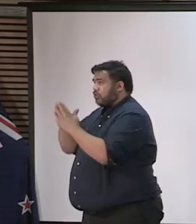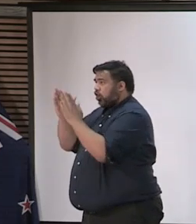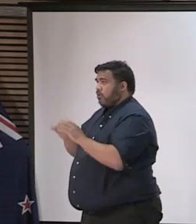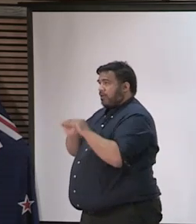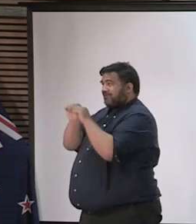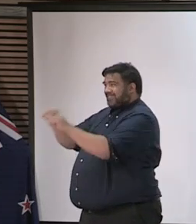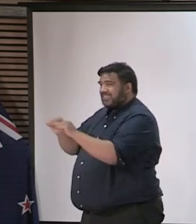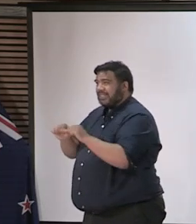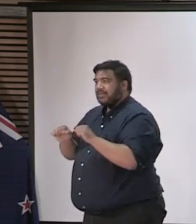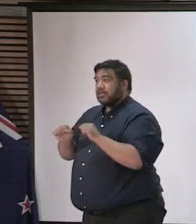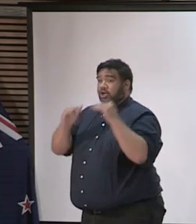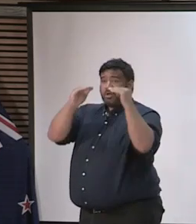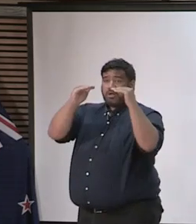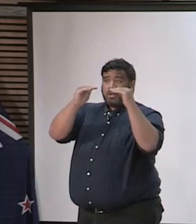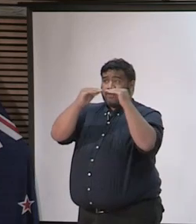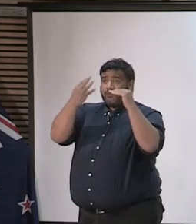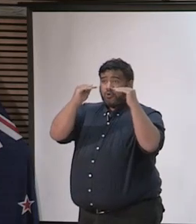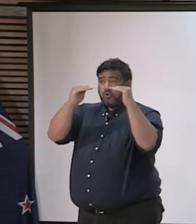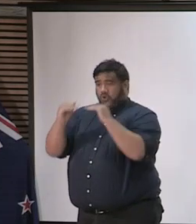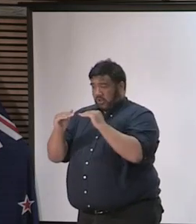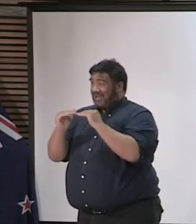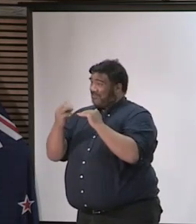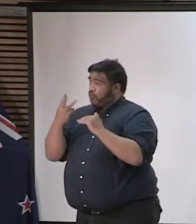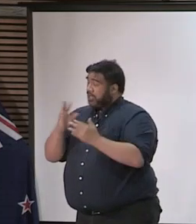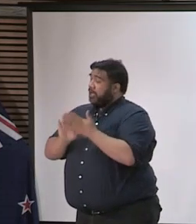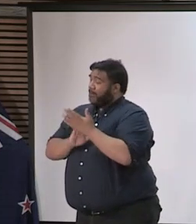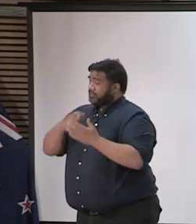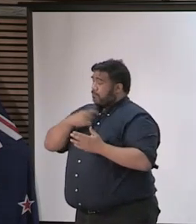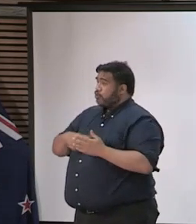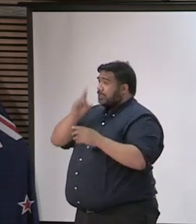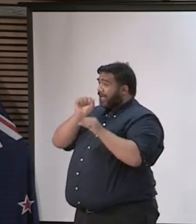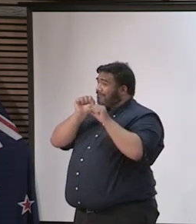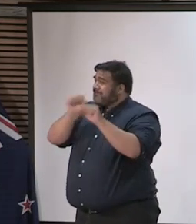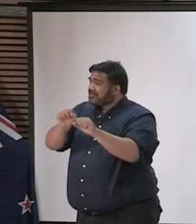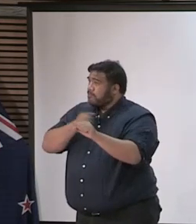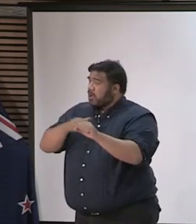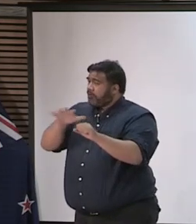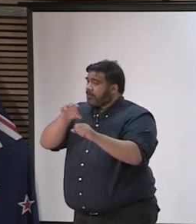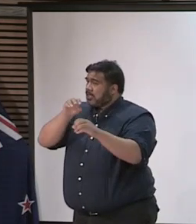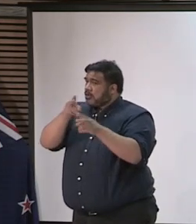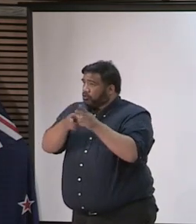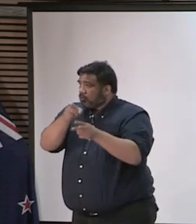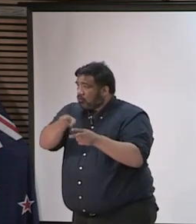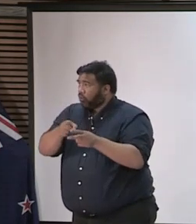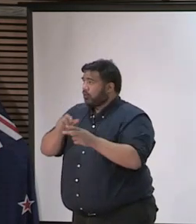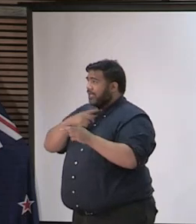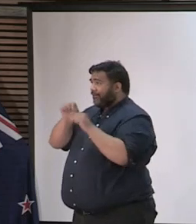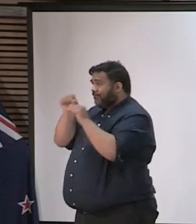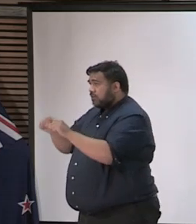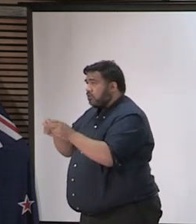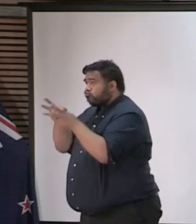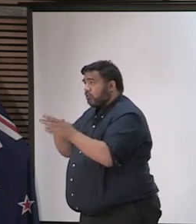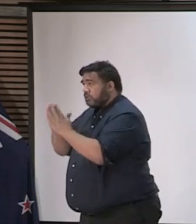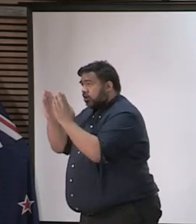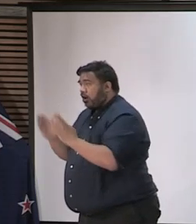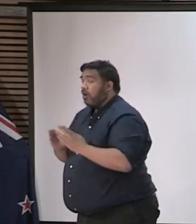people be able to visit their dying loved ones now? We're still working on that guidance and working with our hospitals and aged